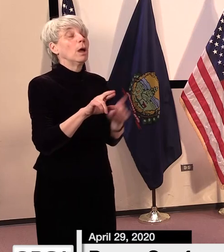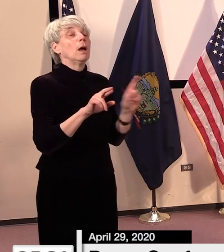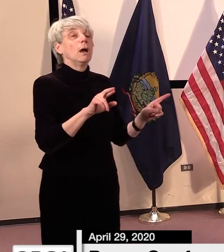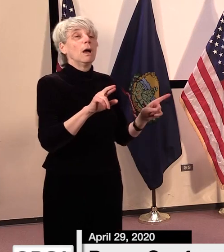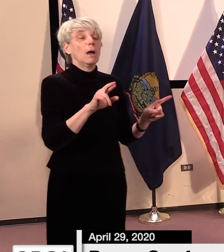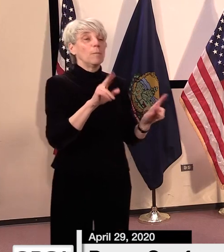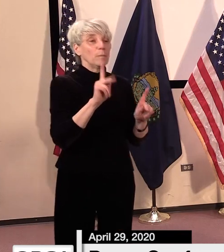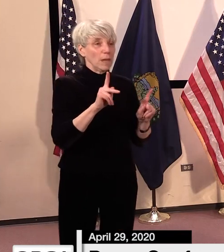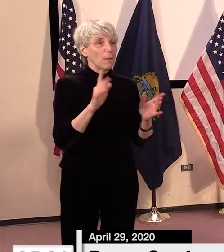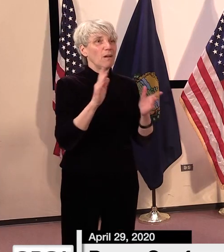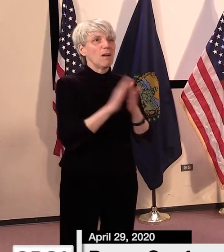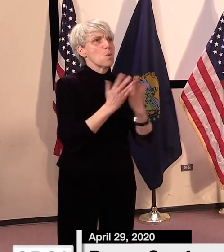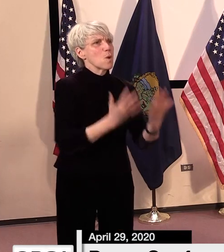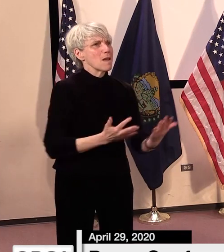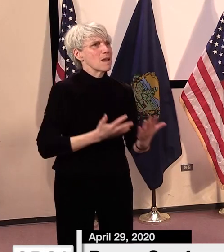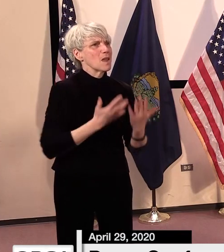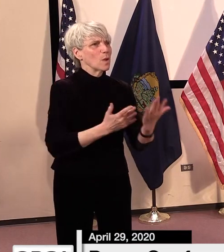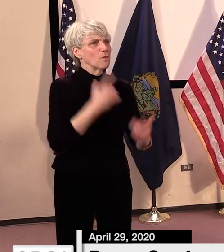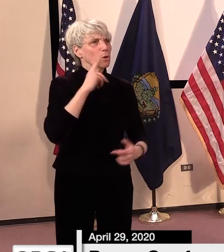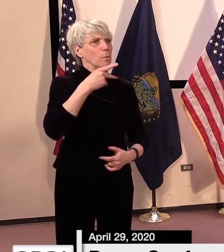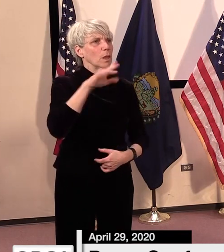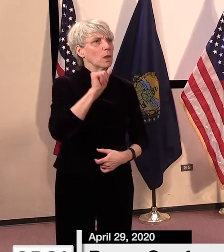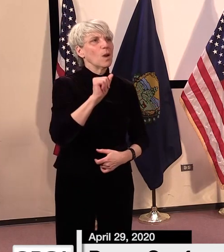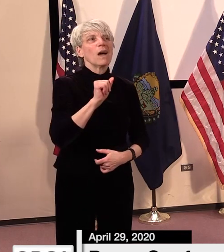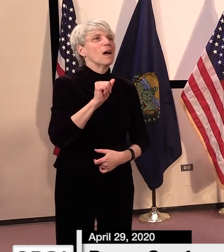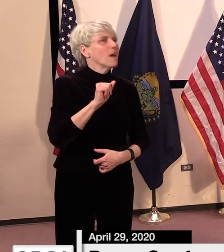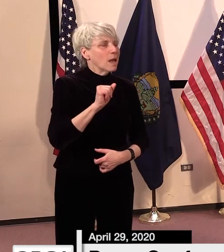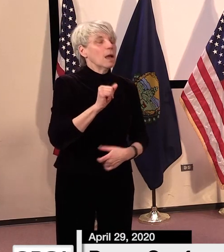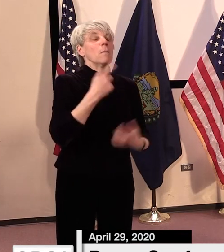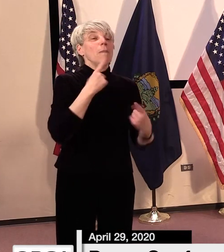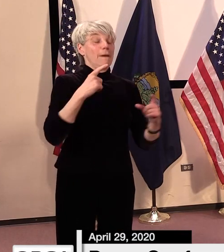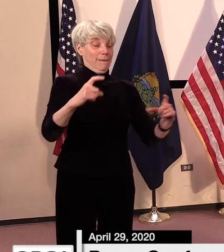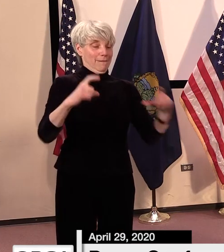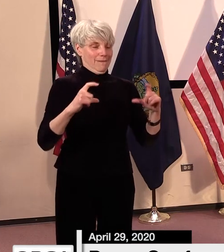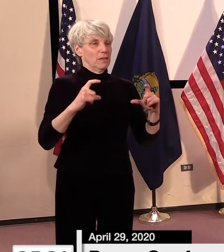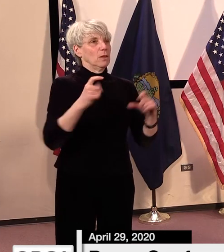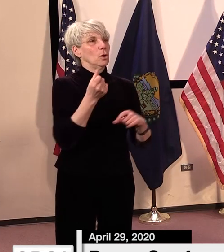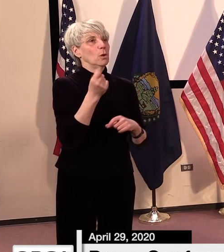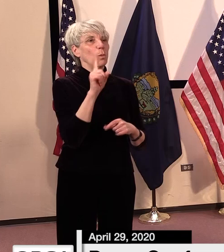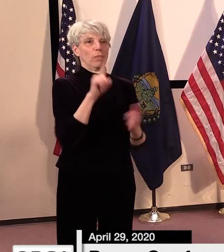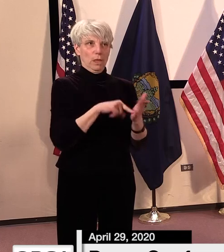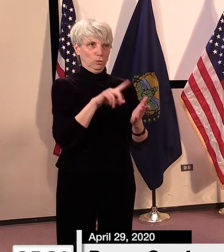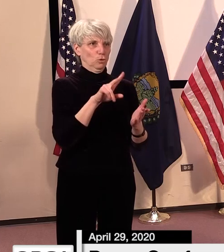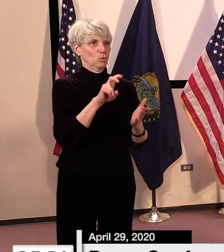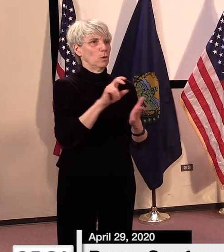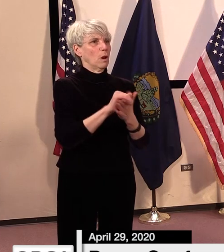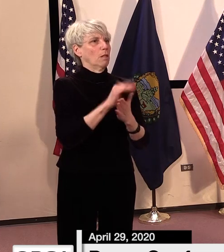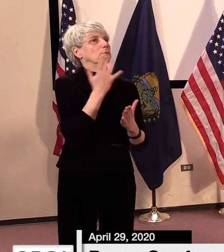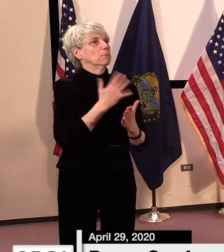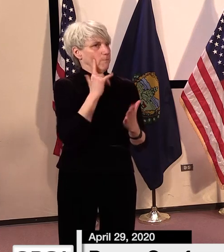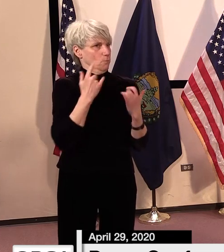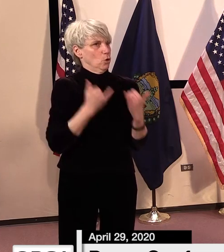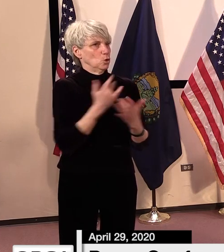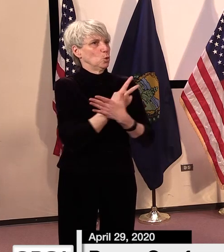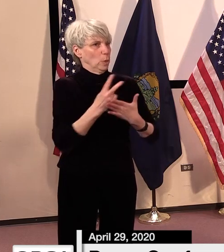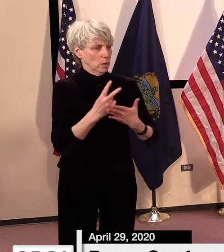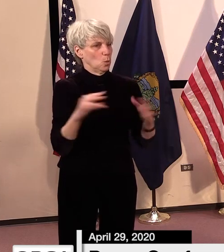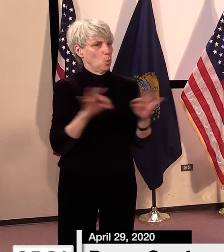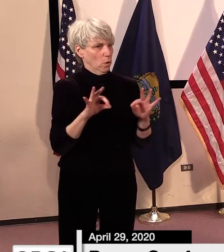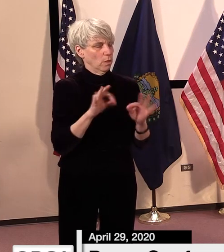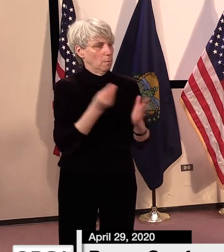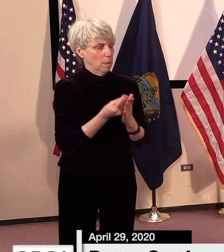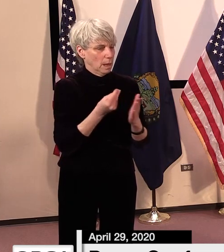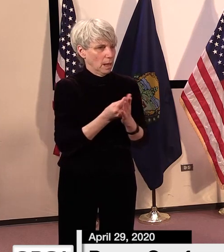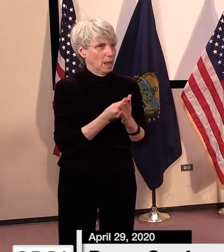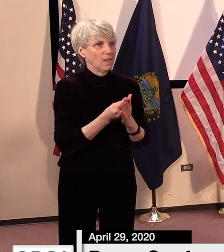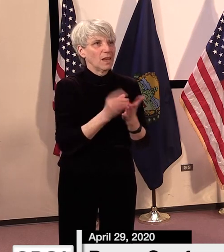$1,200, but they were found to not be eligible for the other unemployment stuff. They're wondering, do